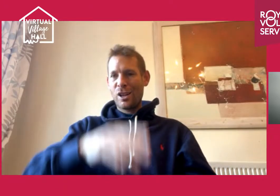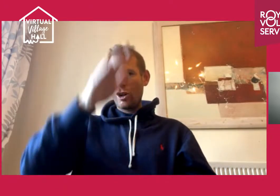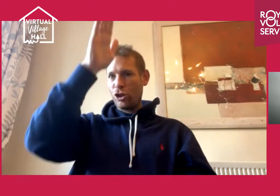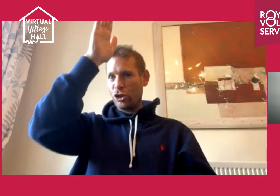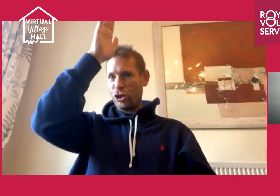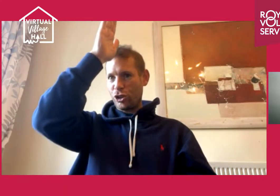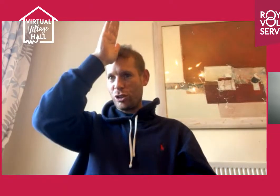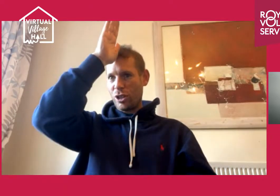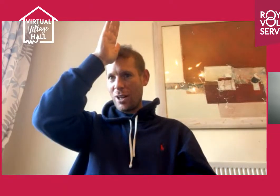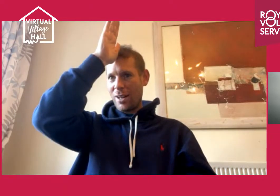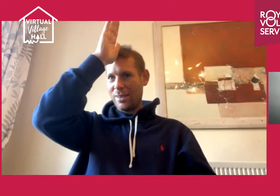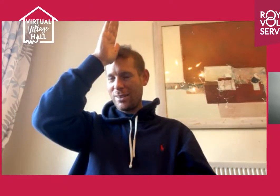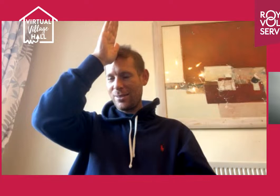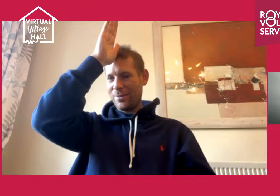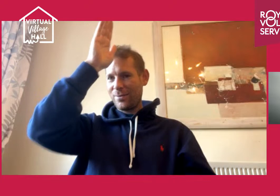shark,